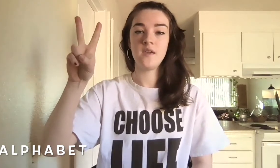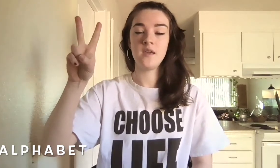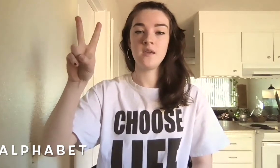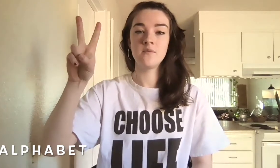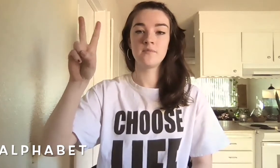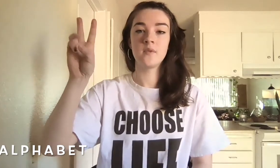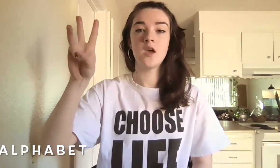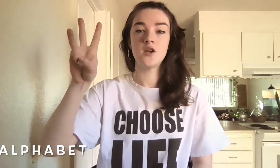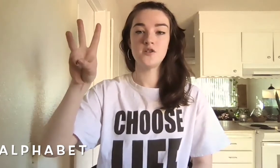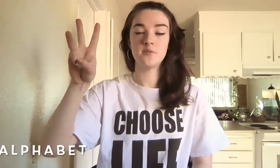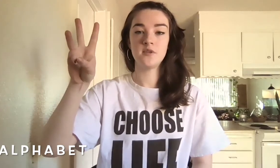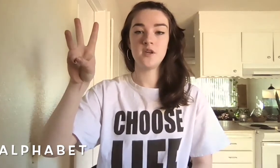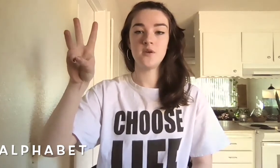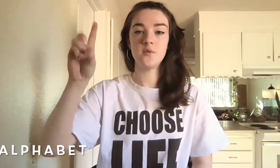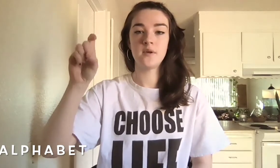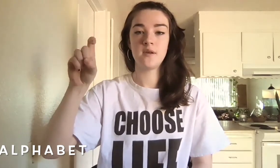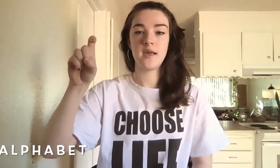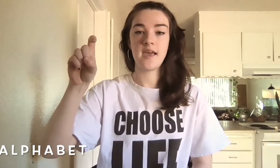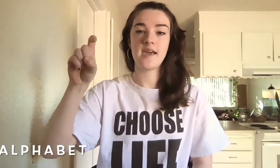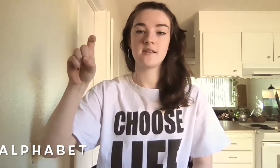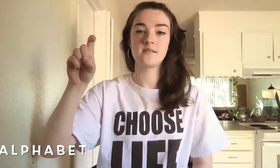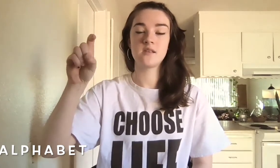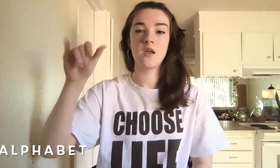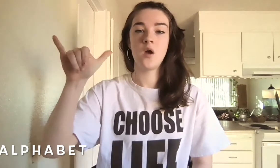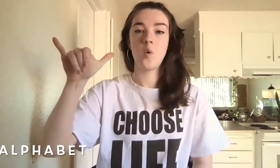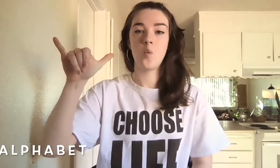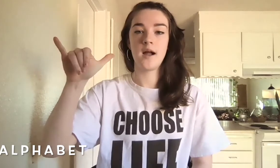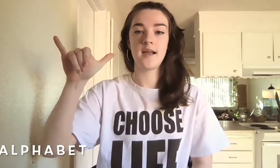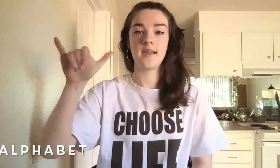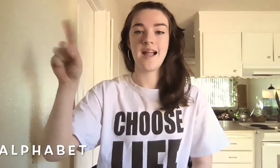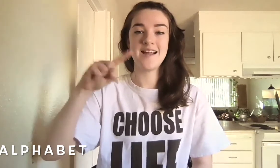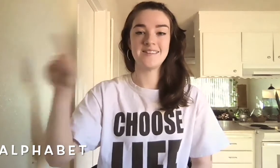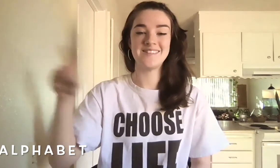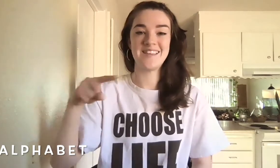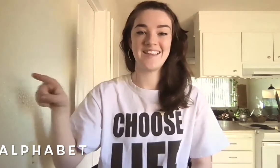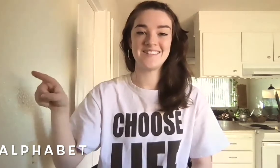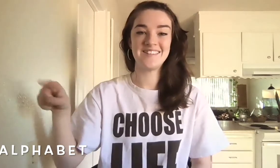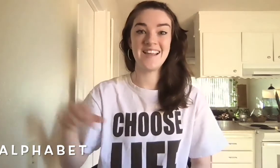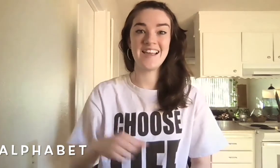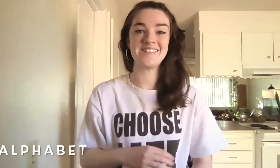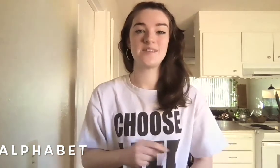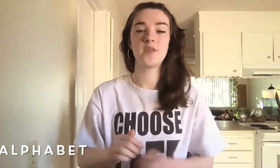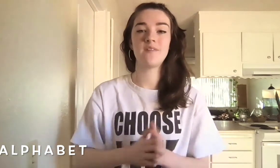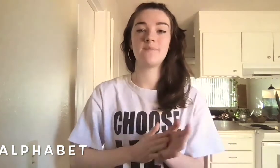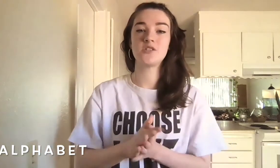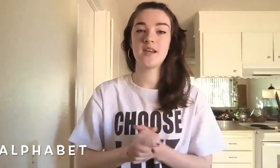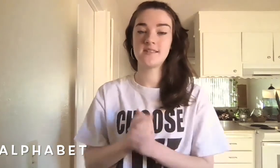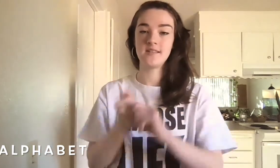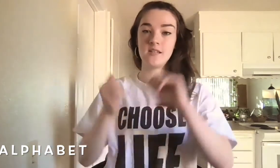V, W, X, Y, and Z. Nice! All right, let's try this a little bit